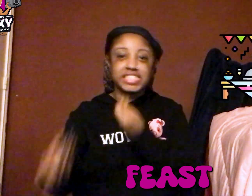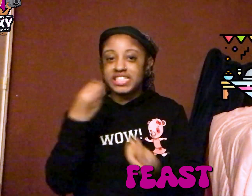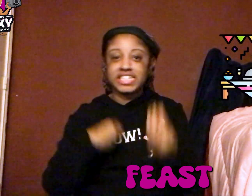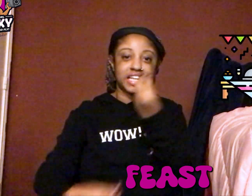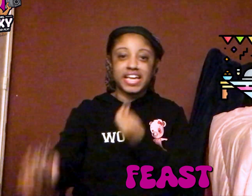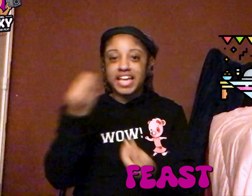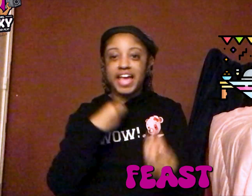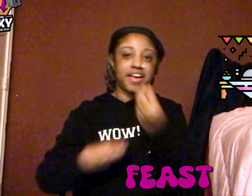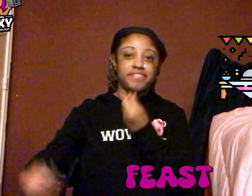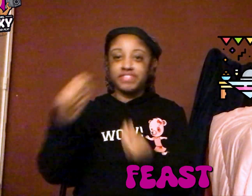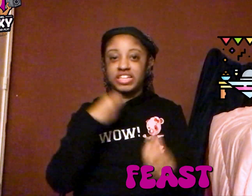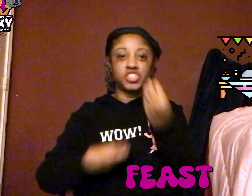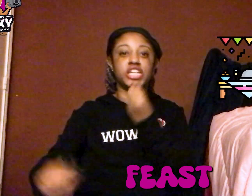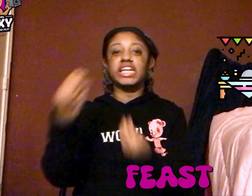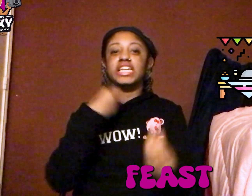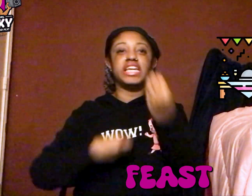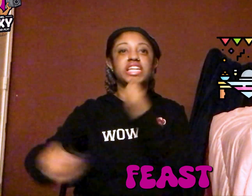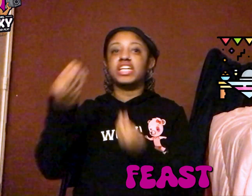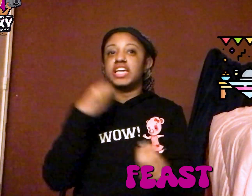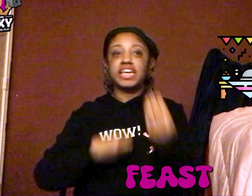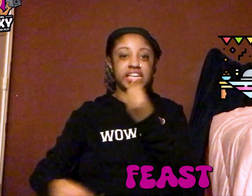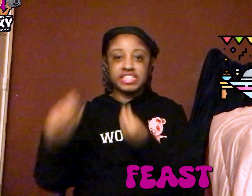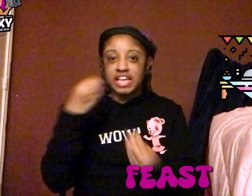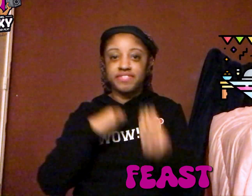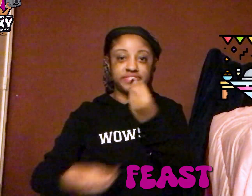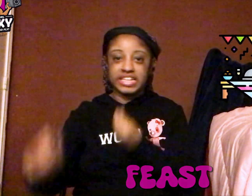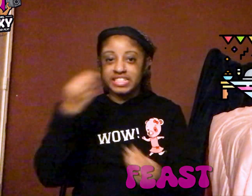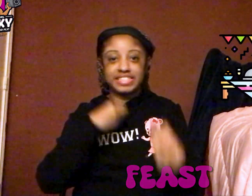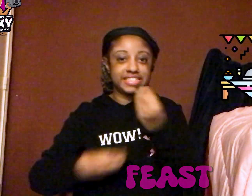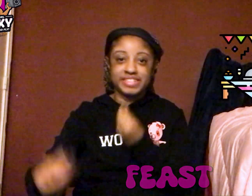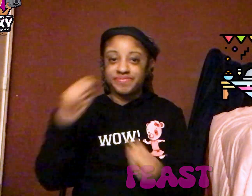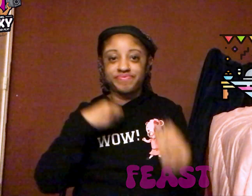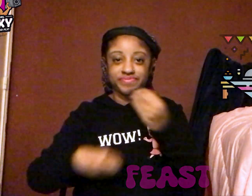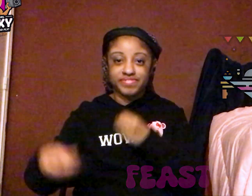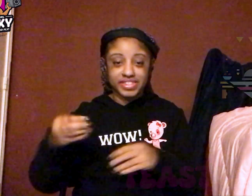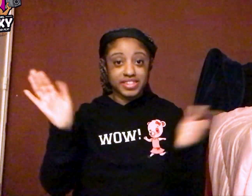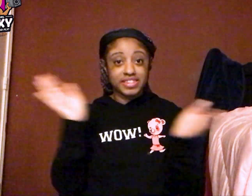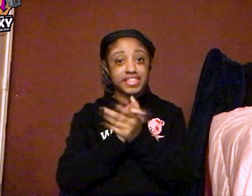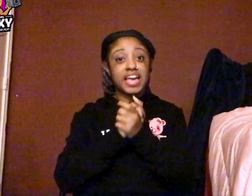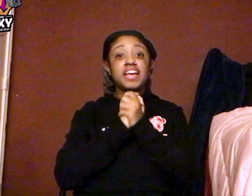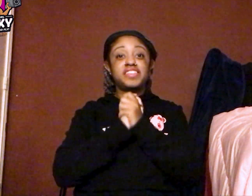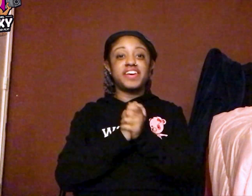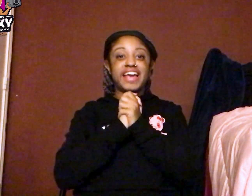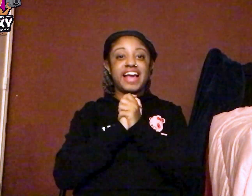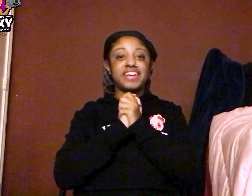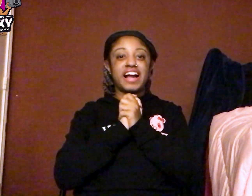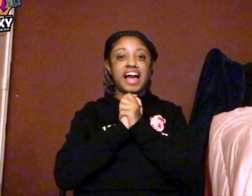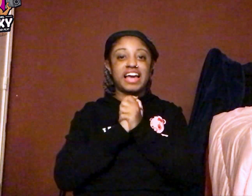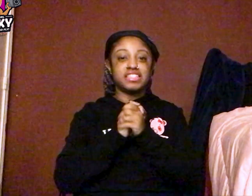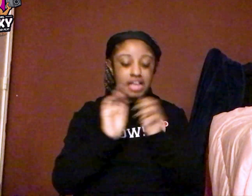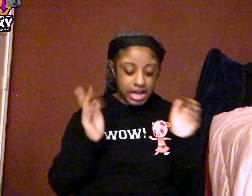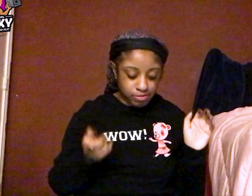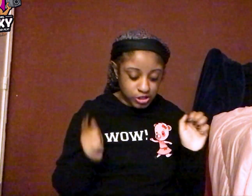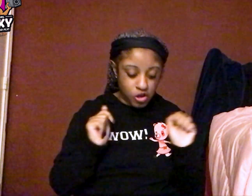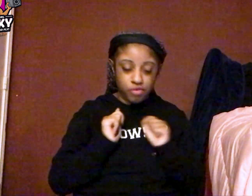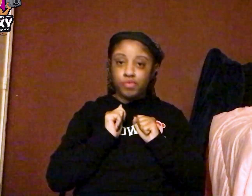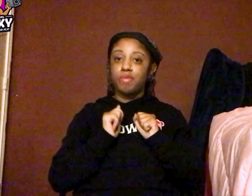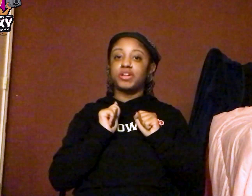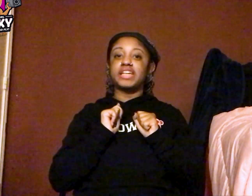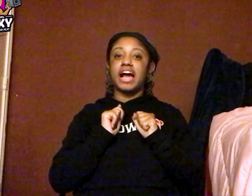Feast. Feast. You're eating is feast. So yeah, you guys, I'm going to go over it one more time